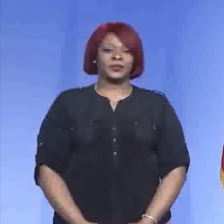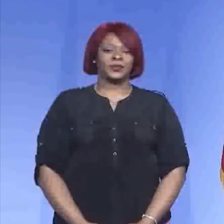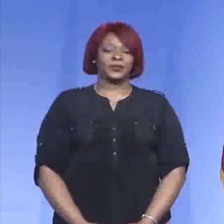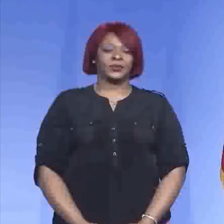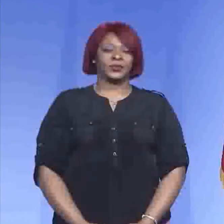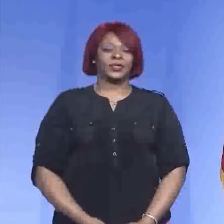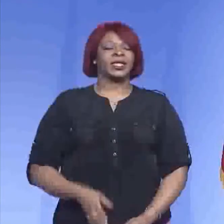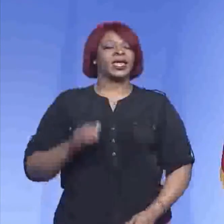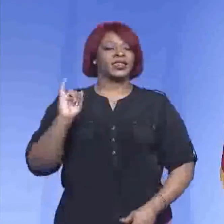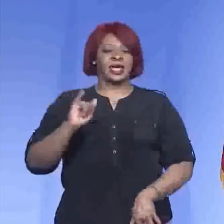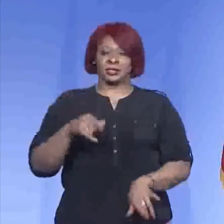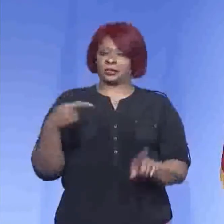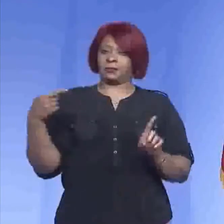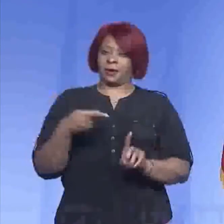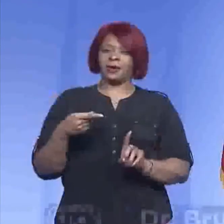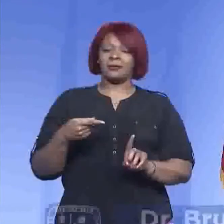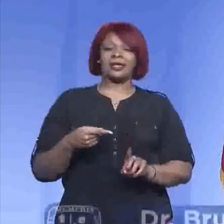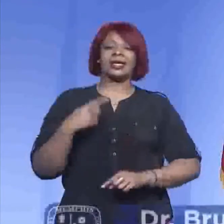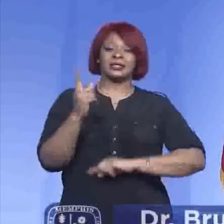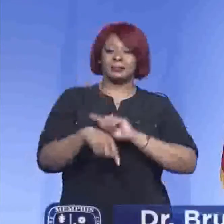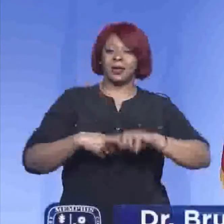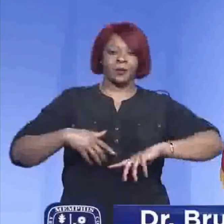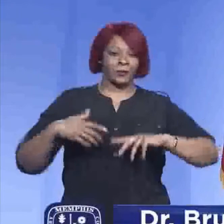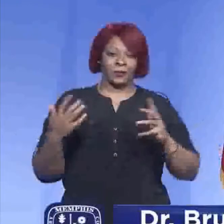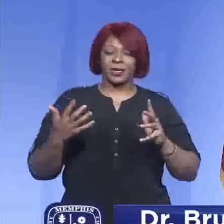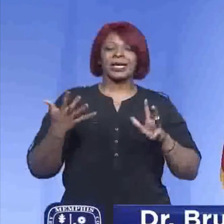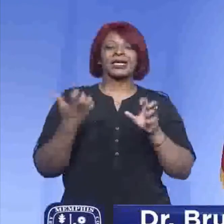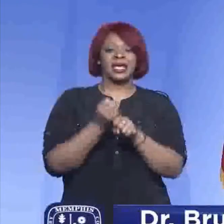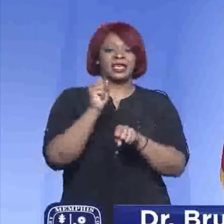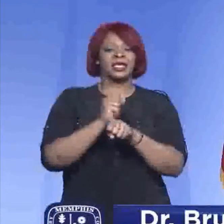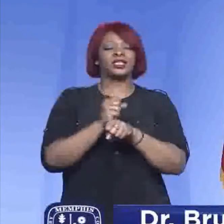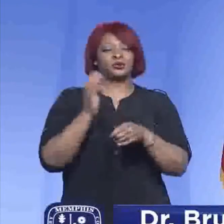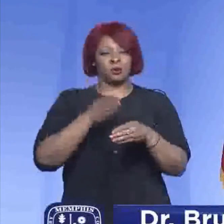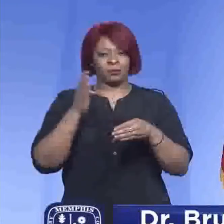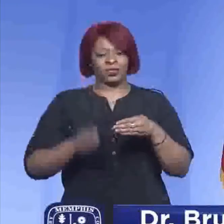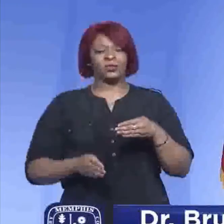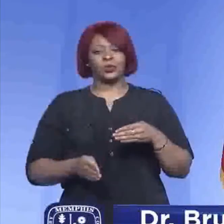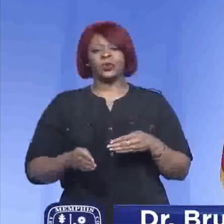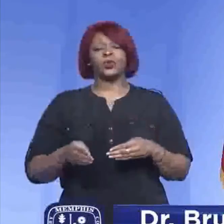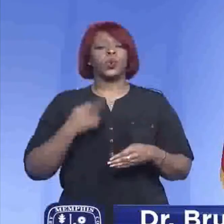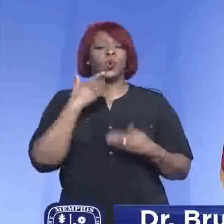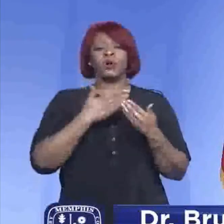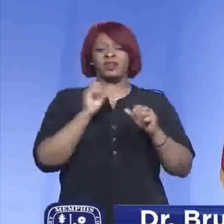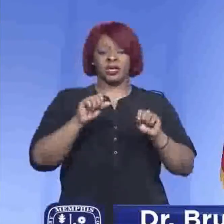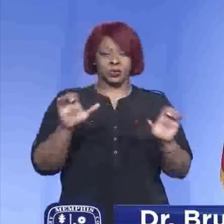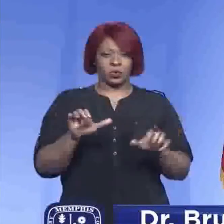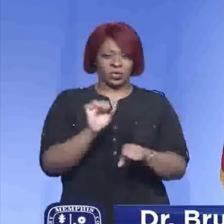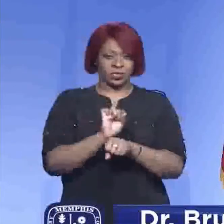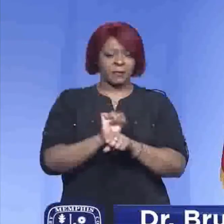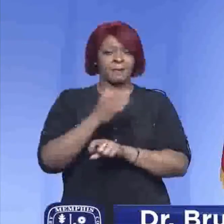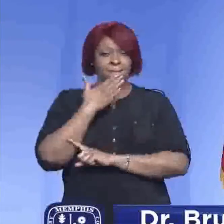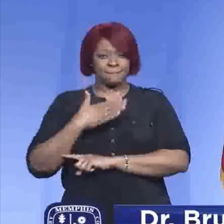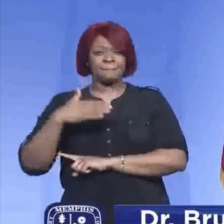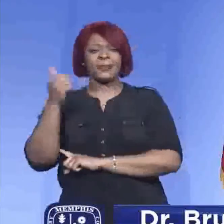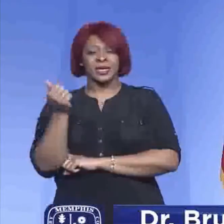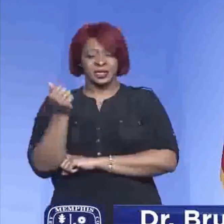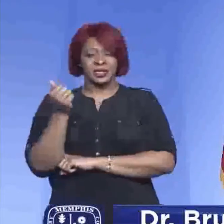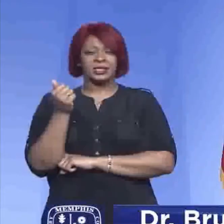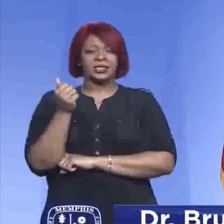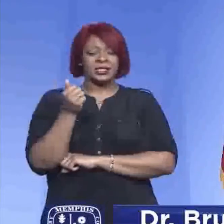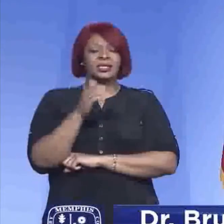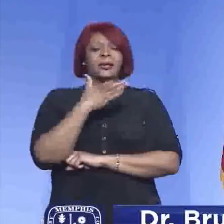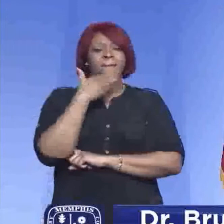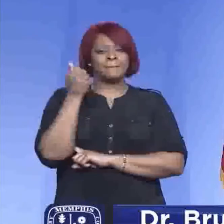And so that's the bottom line. It's about getting the job done. And whoever can do the job best and is in the